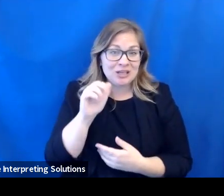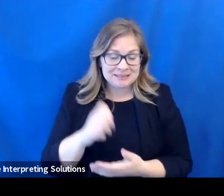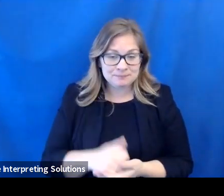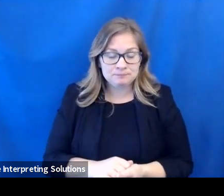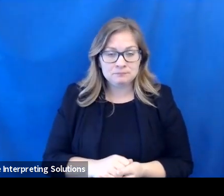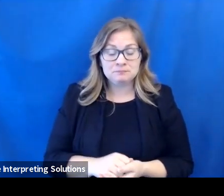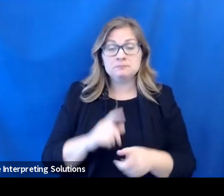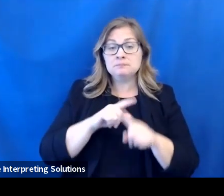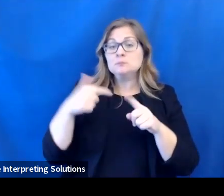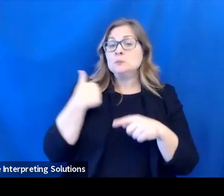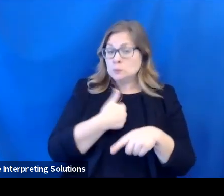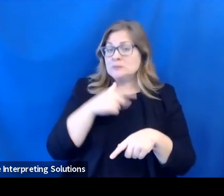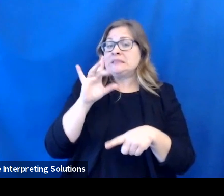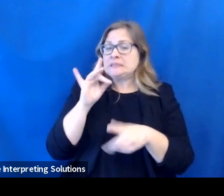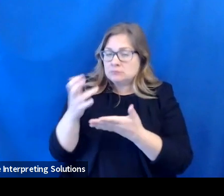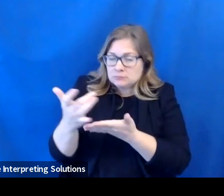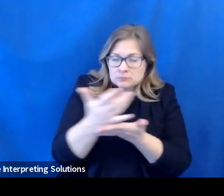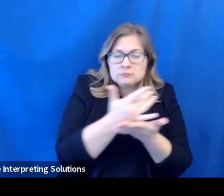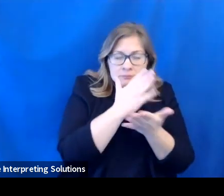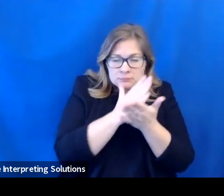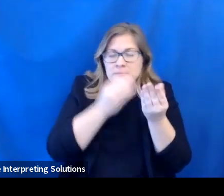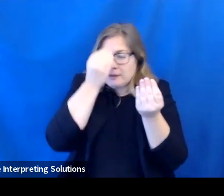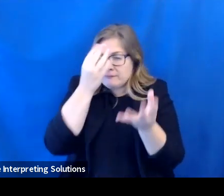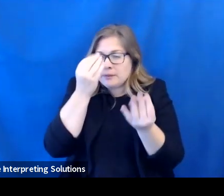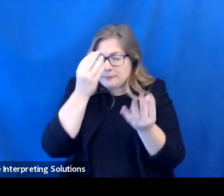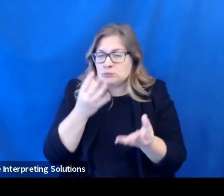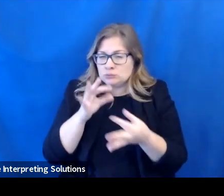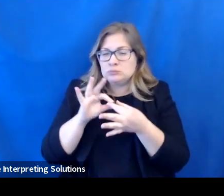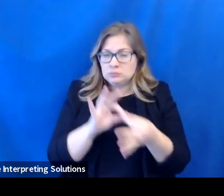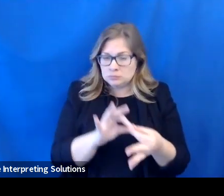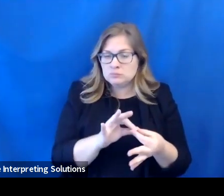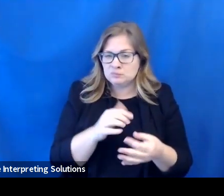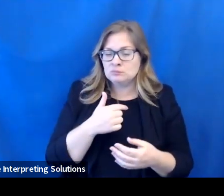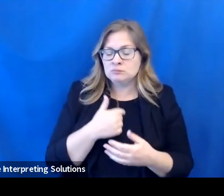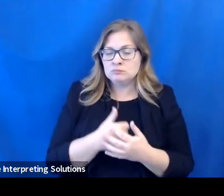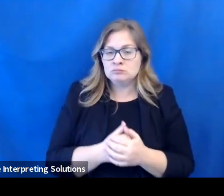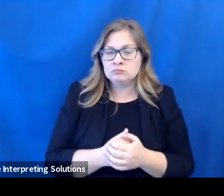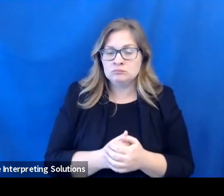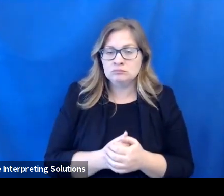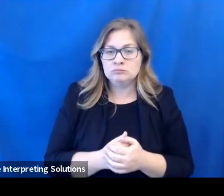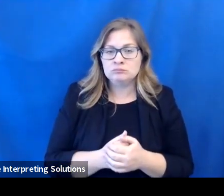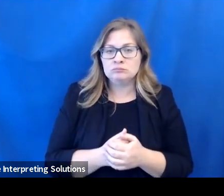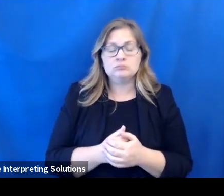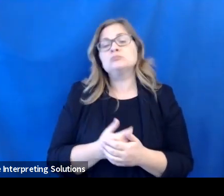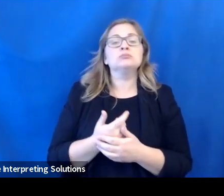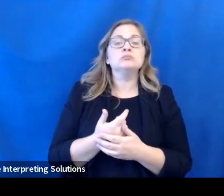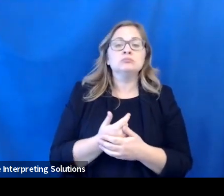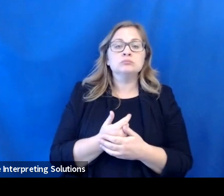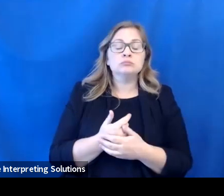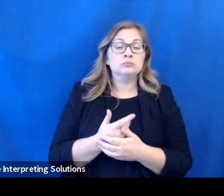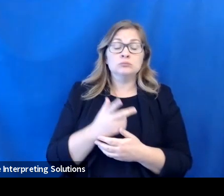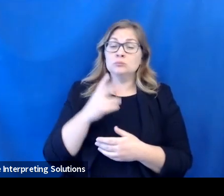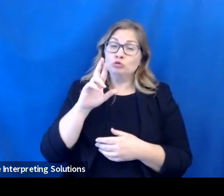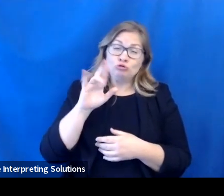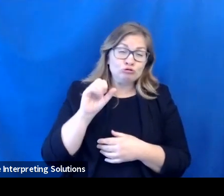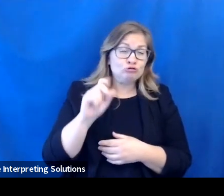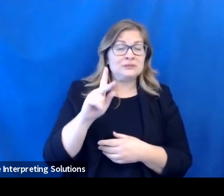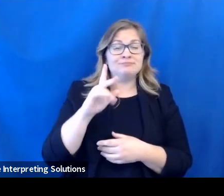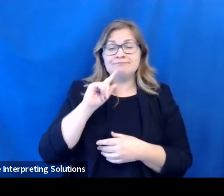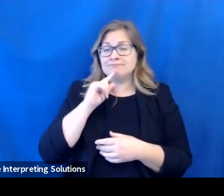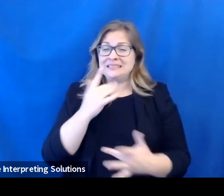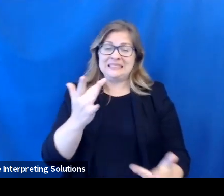COVID-19, and I think I've mentioned this on prior calls, we know that the risk of severe illness goes up for those with underlying health conditions, such